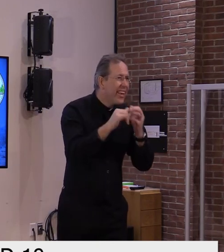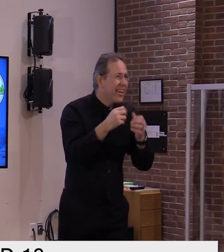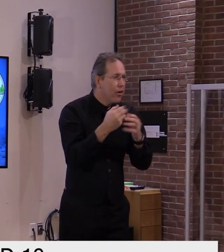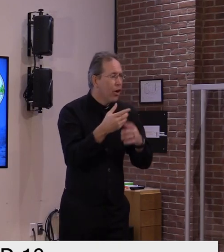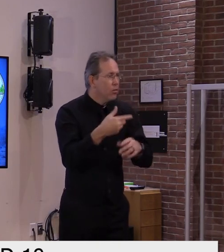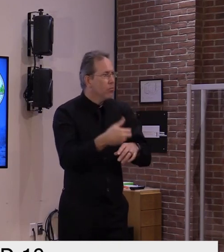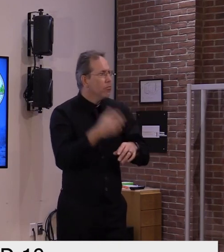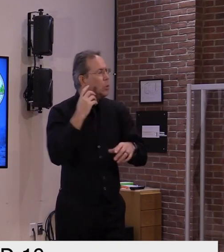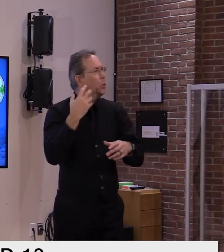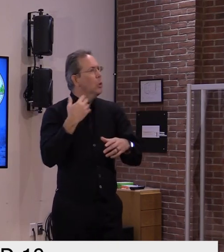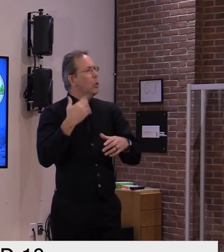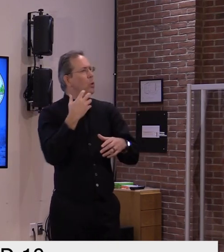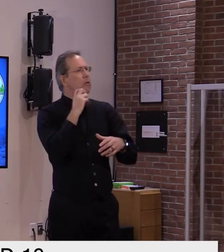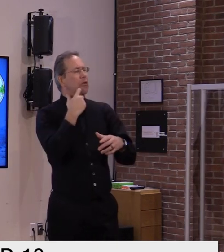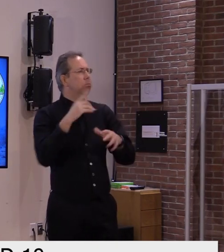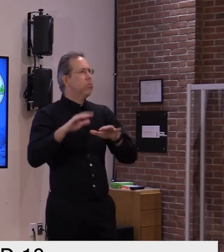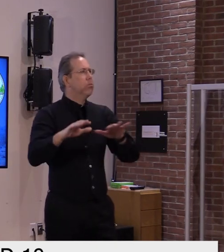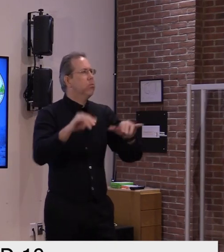achieve those numbers.